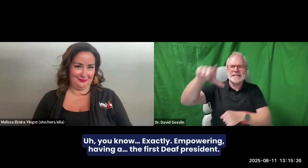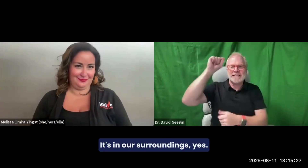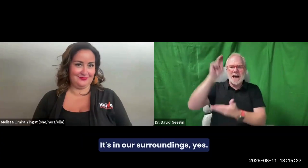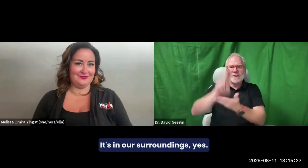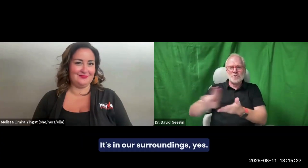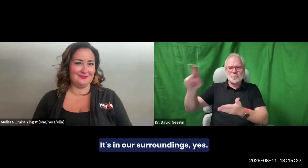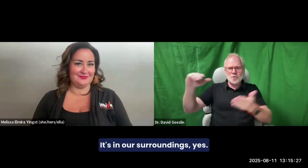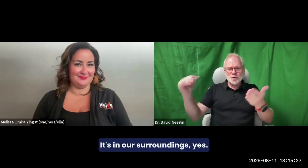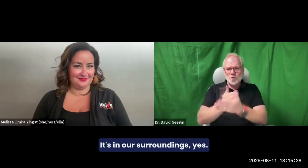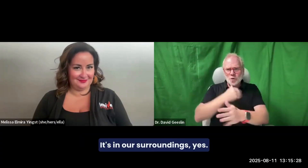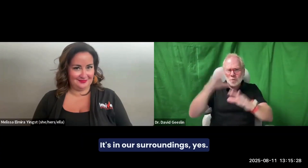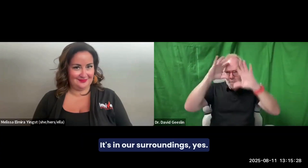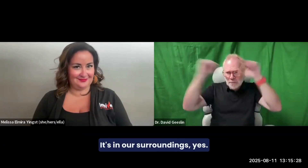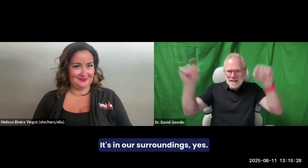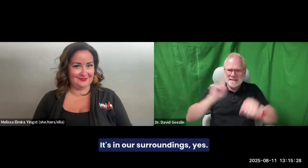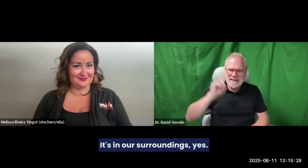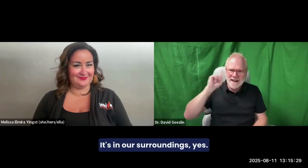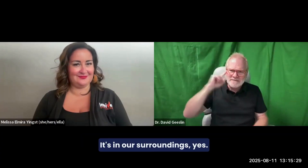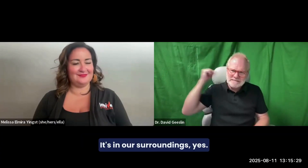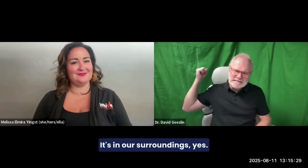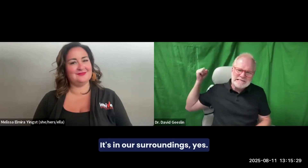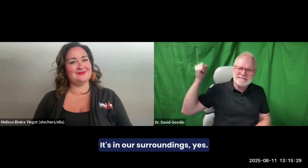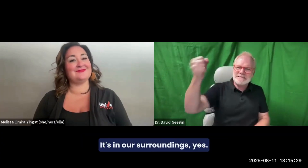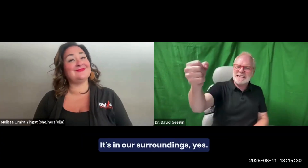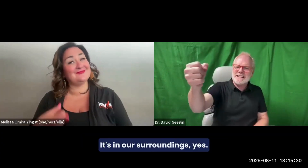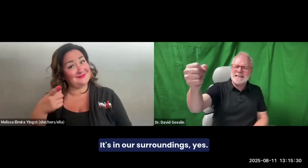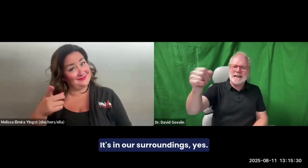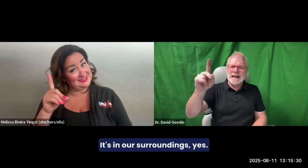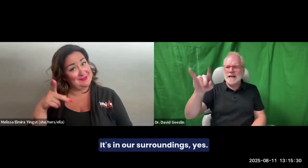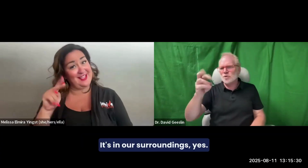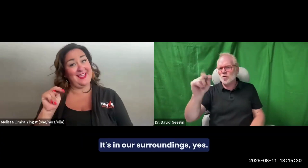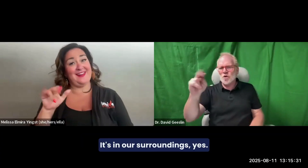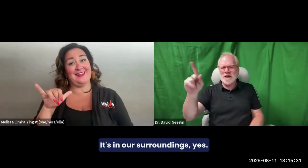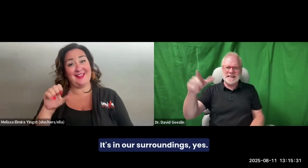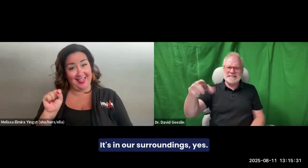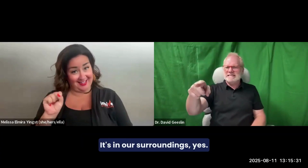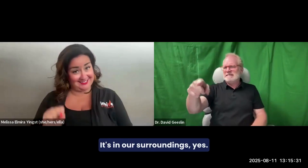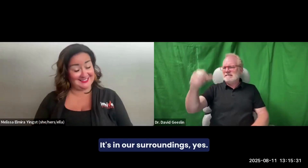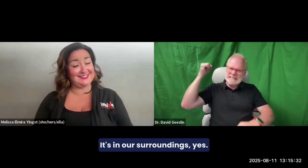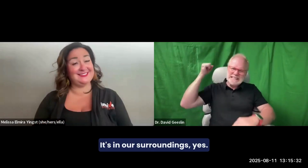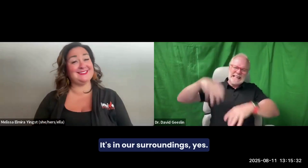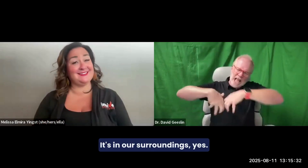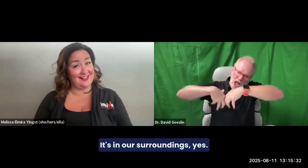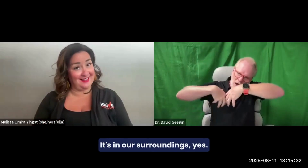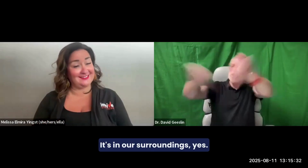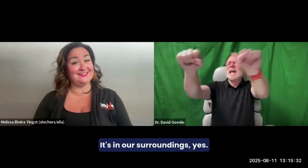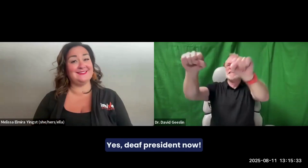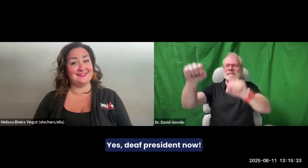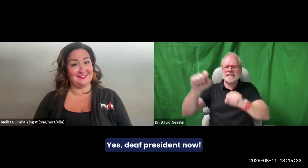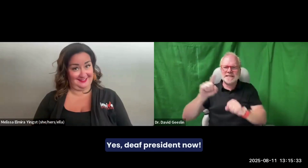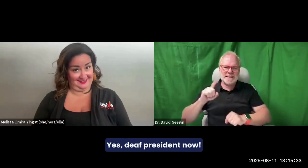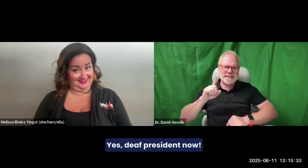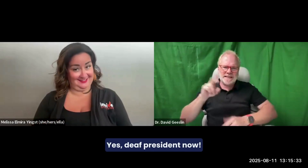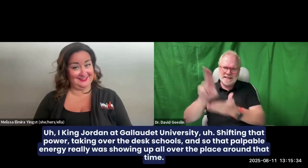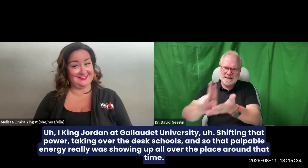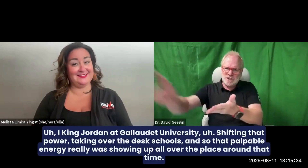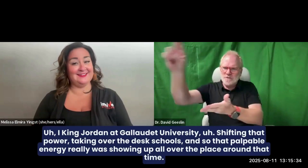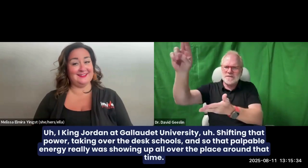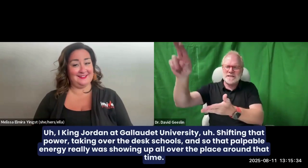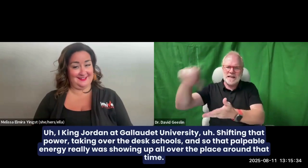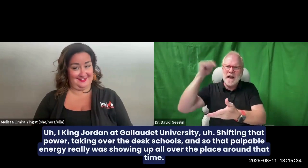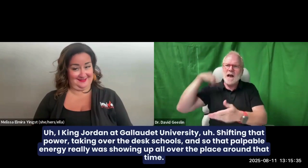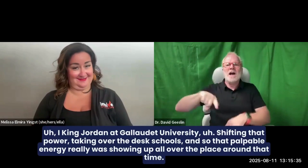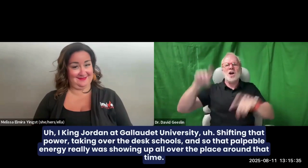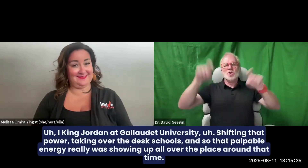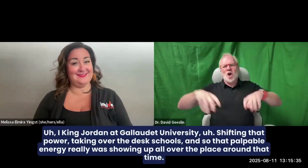our surroundings. Yes. Exactly, empowering, having the first deaf president, I. King Jordan at Y- Gallaudet